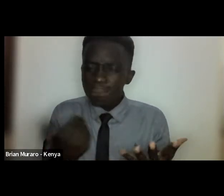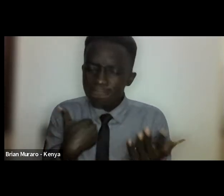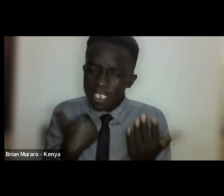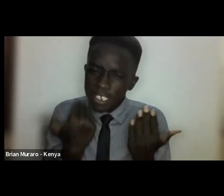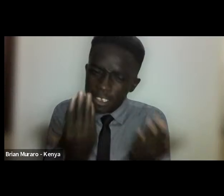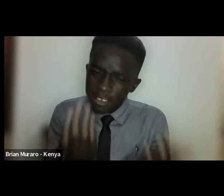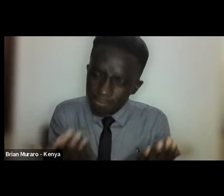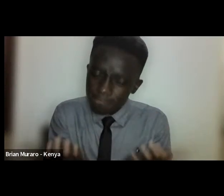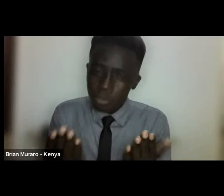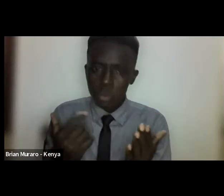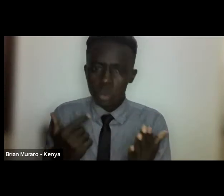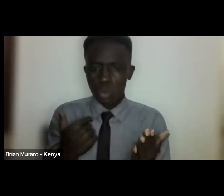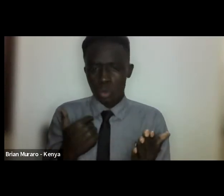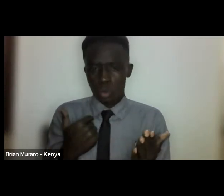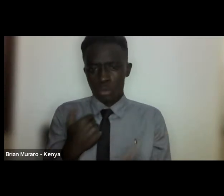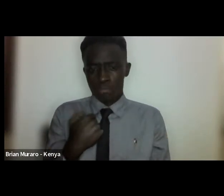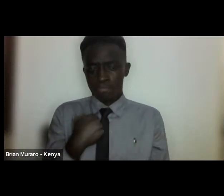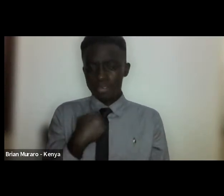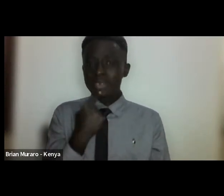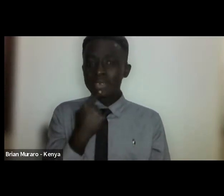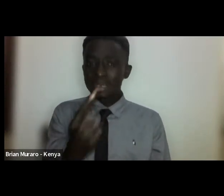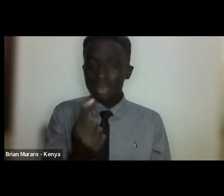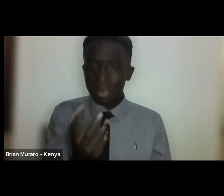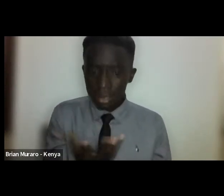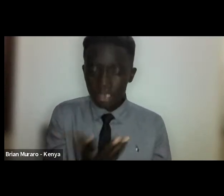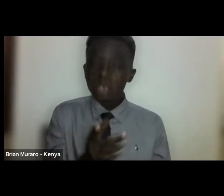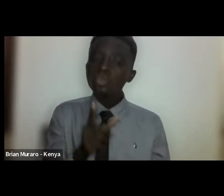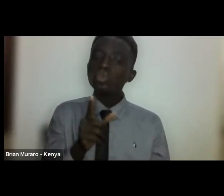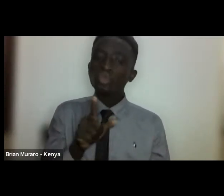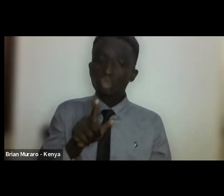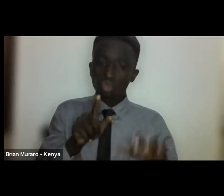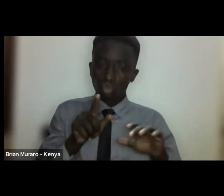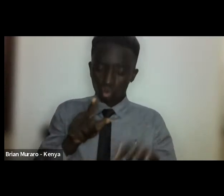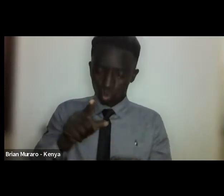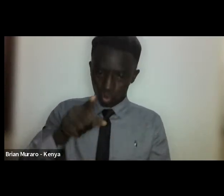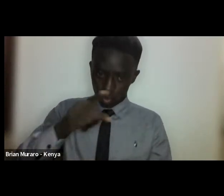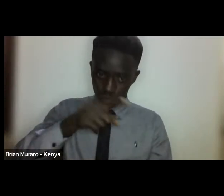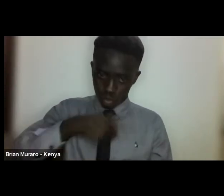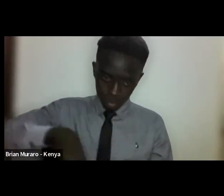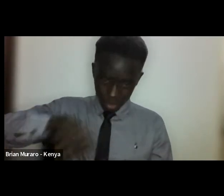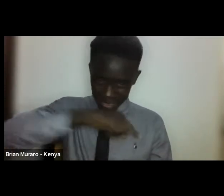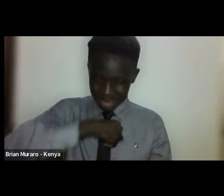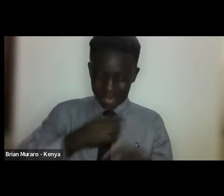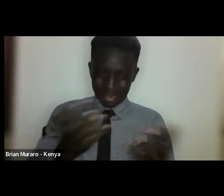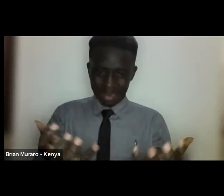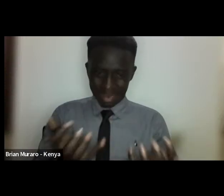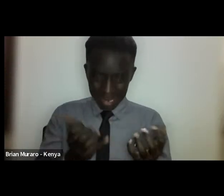we need to bring these children to the center of the system.